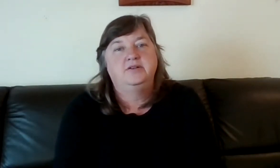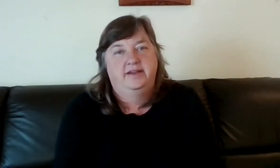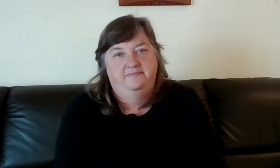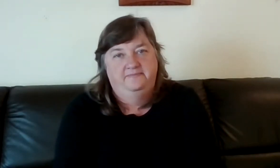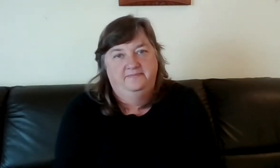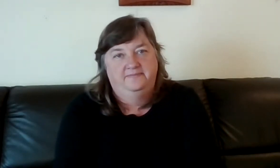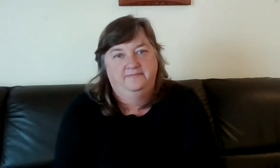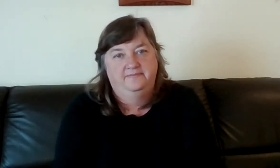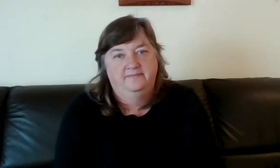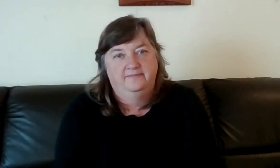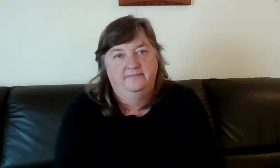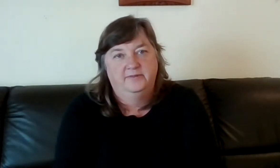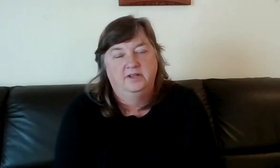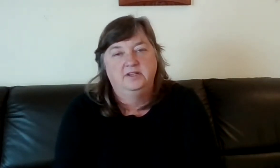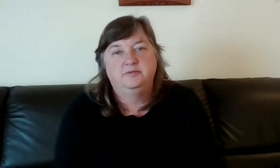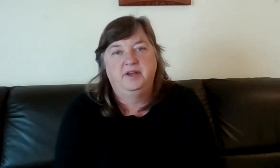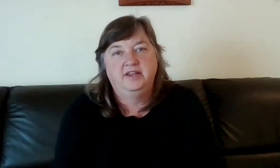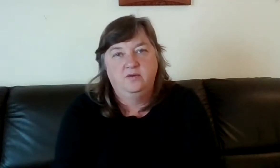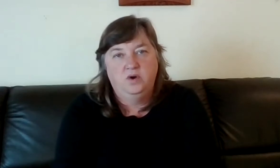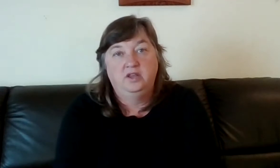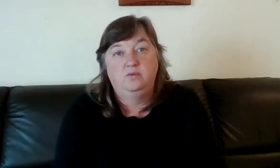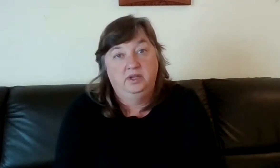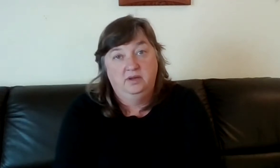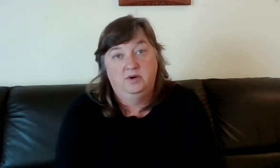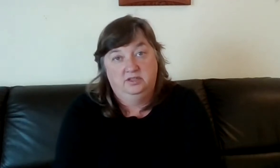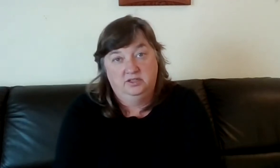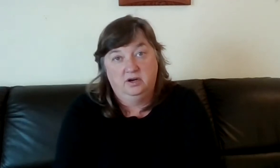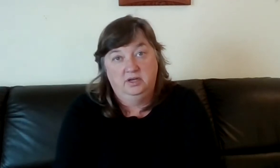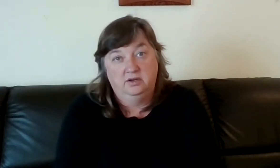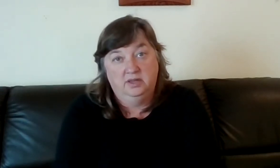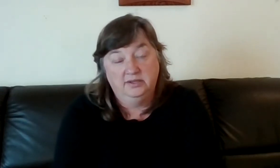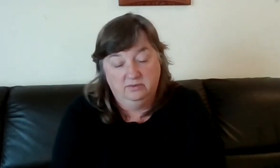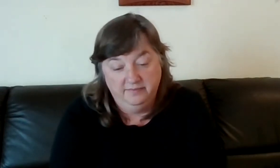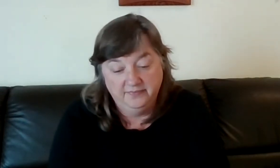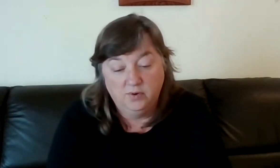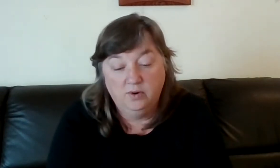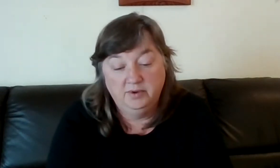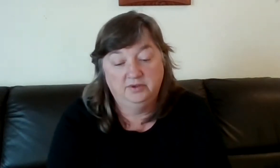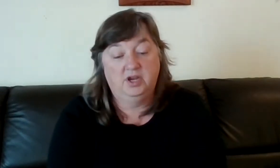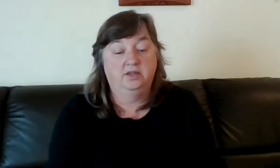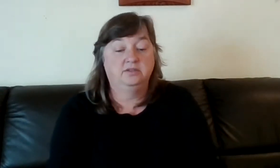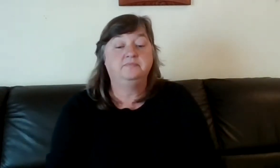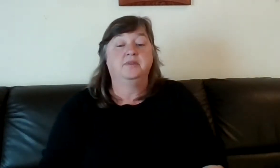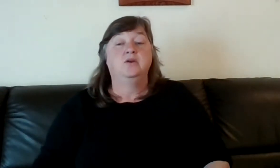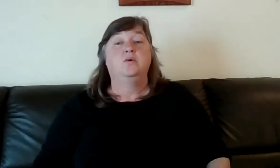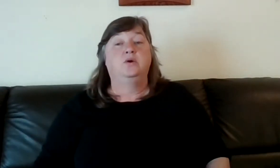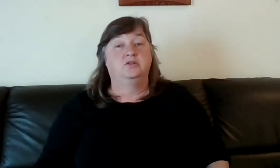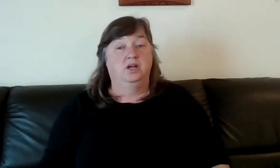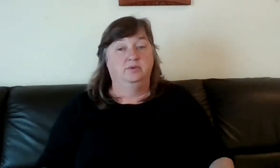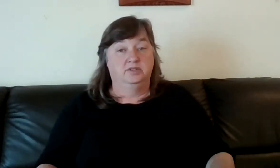Okay. Depending on what you really want to start in your classroom or with your child, or your child wants to